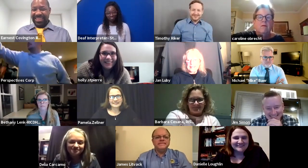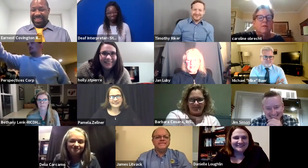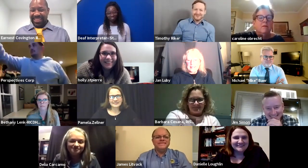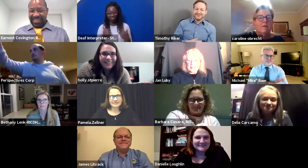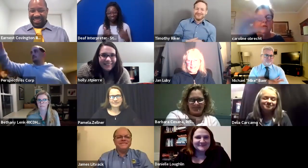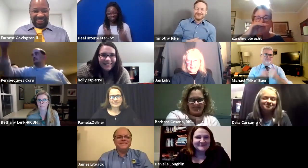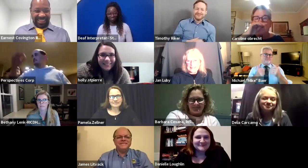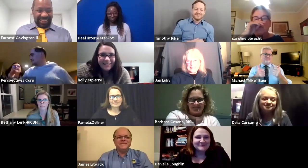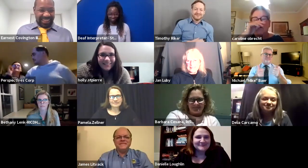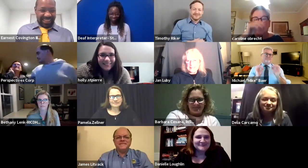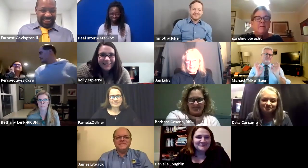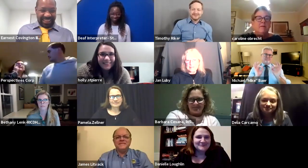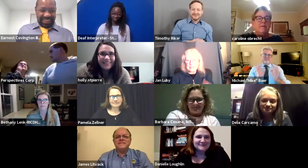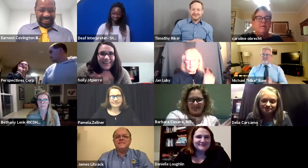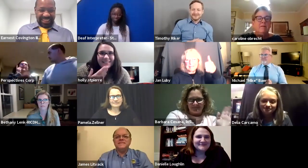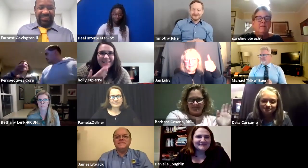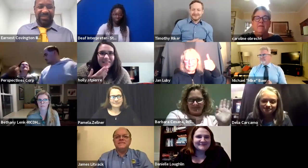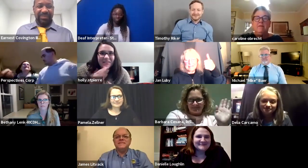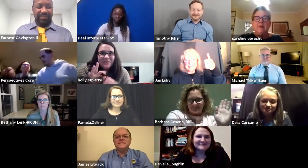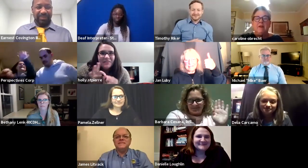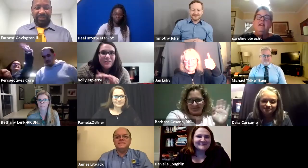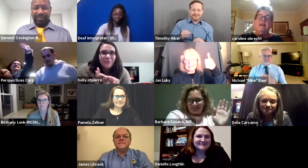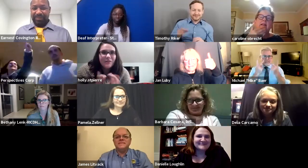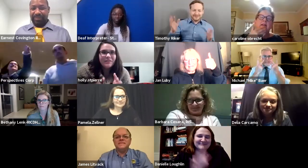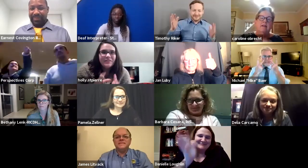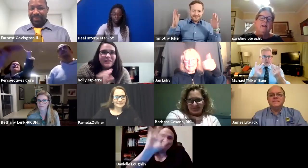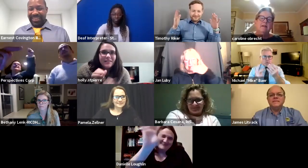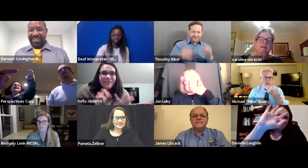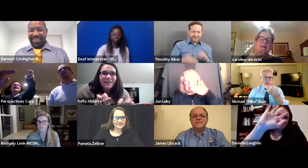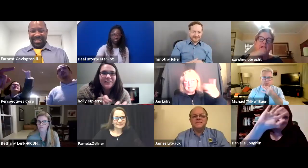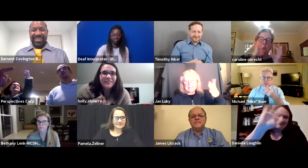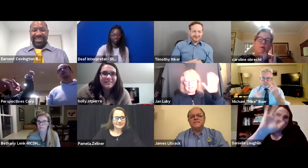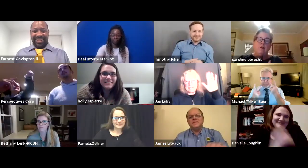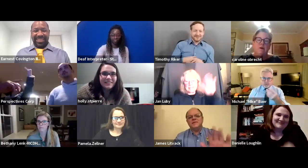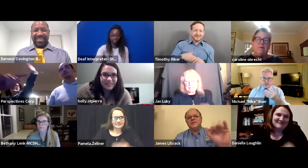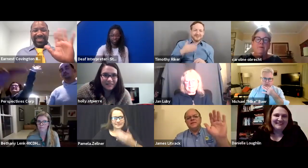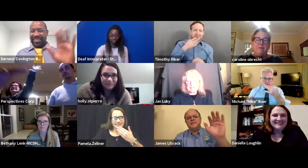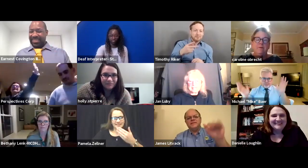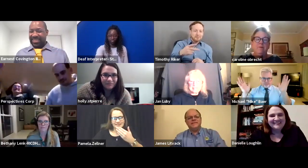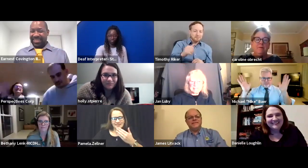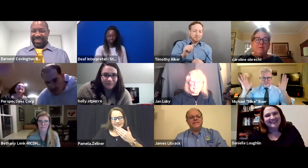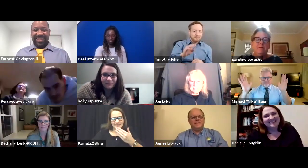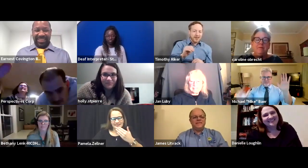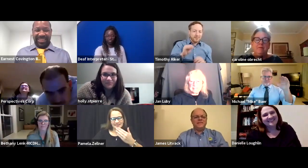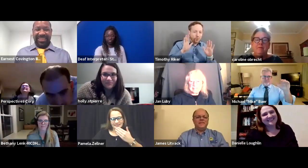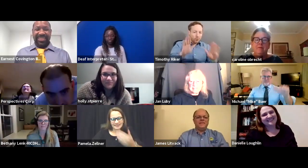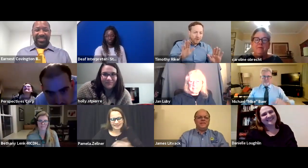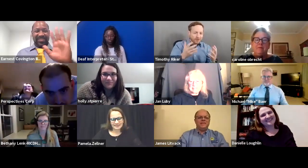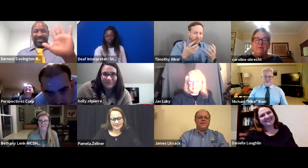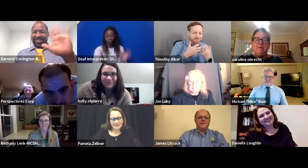Good job, interpreters, says Tim. Yes, thank you, interpreters and CART. Stephanie and